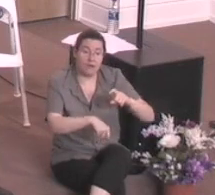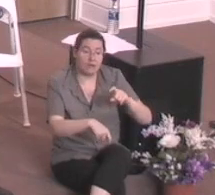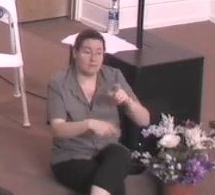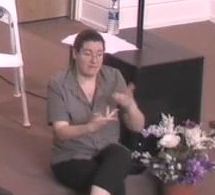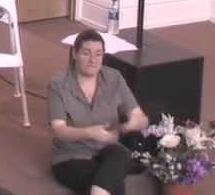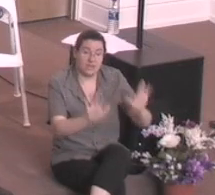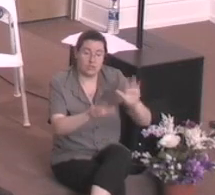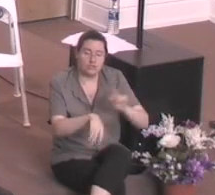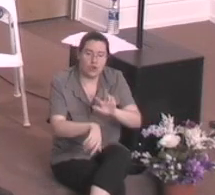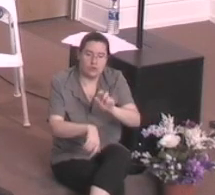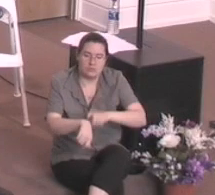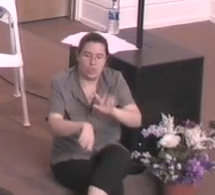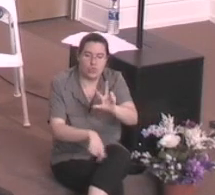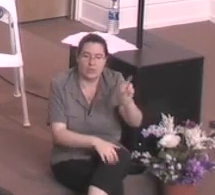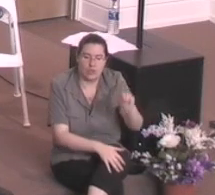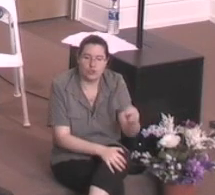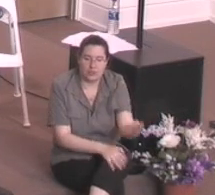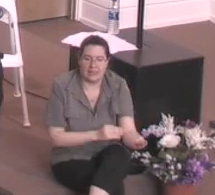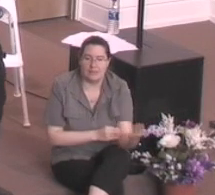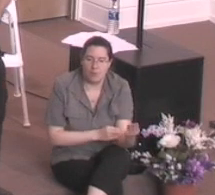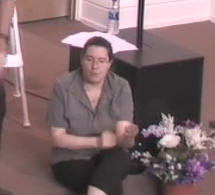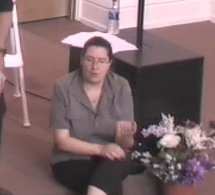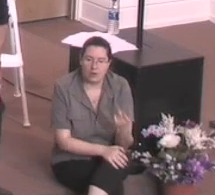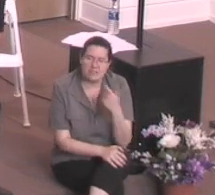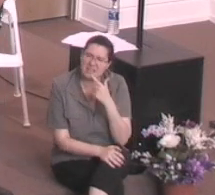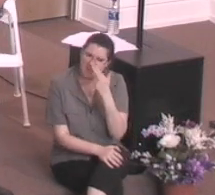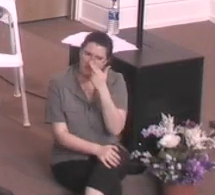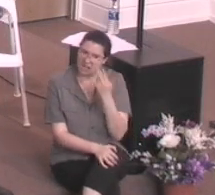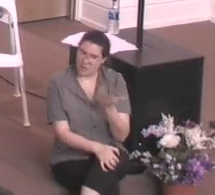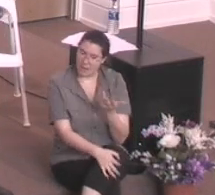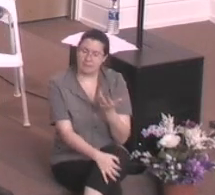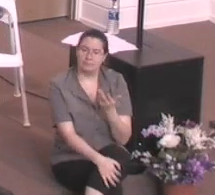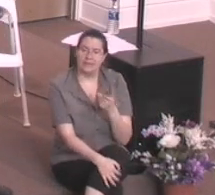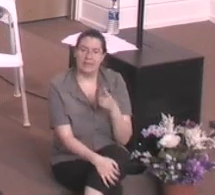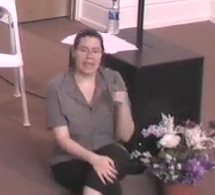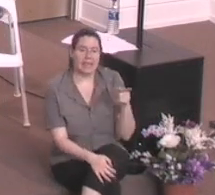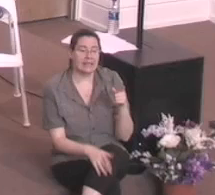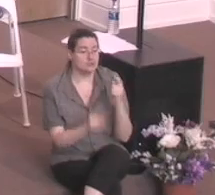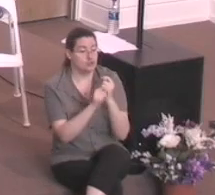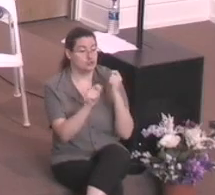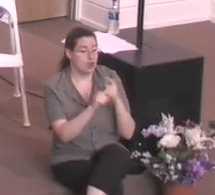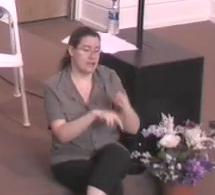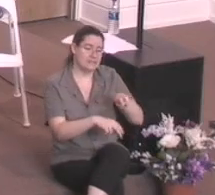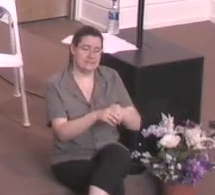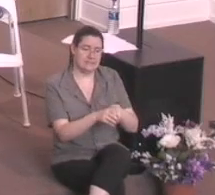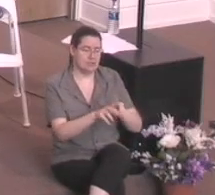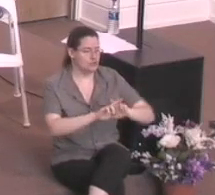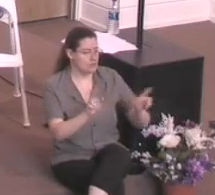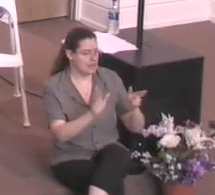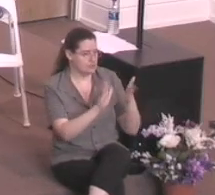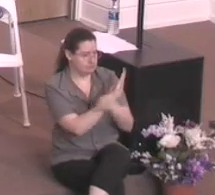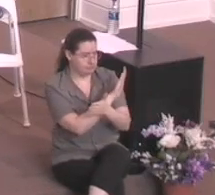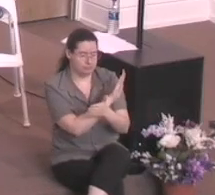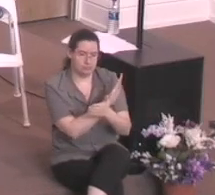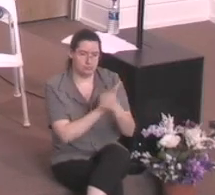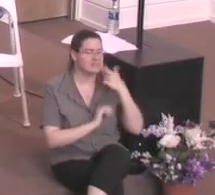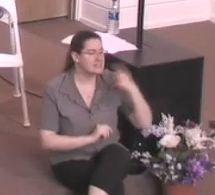the morning. And he said, the funny thing about it was, is he's sitting in the trucks getting ready to say goodbye to the guy.